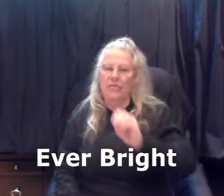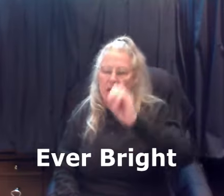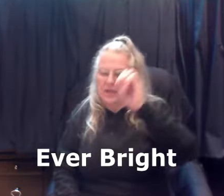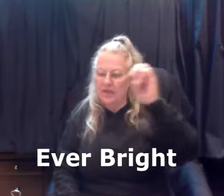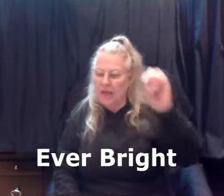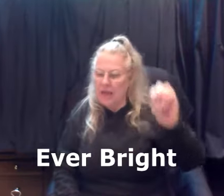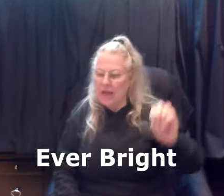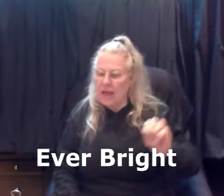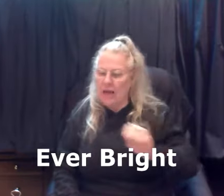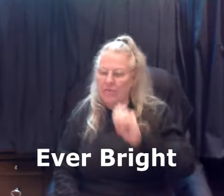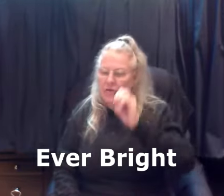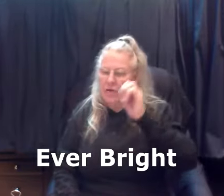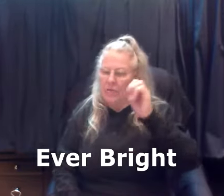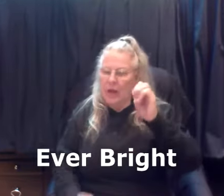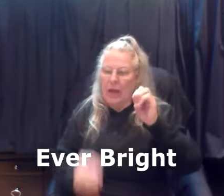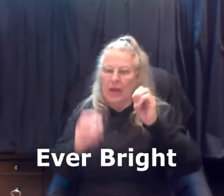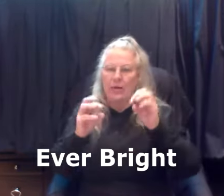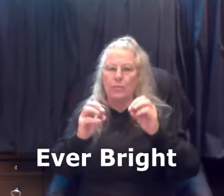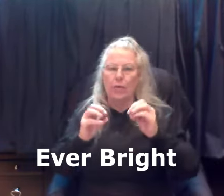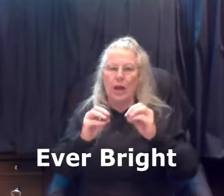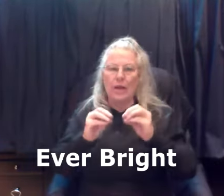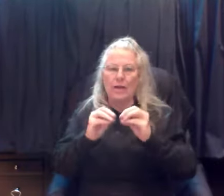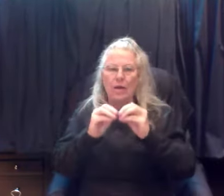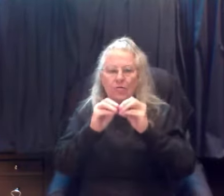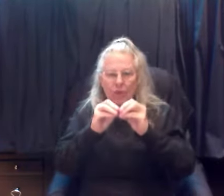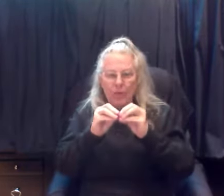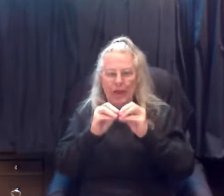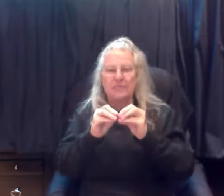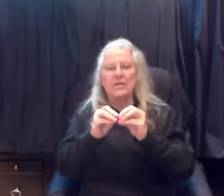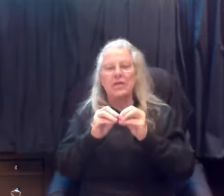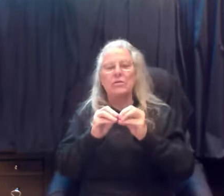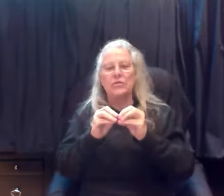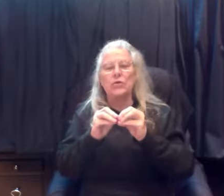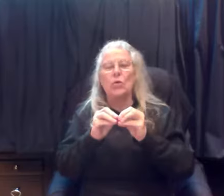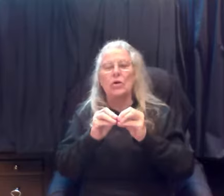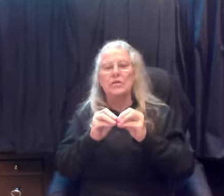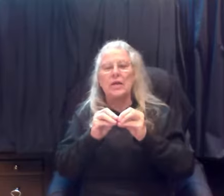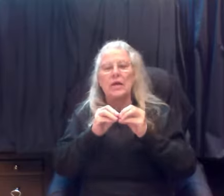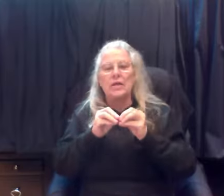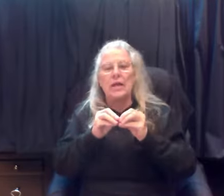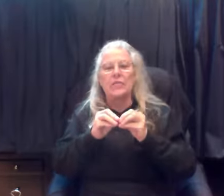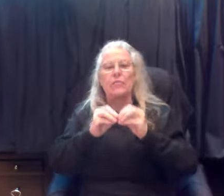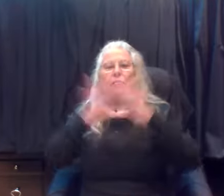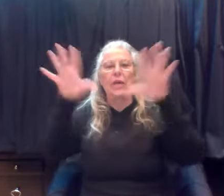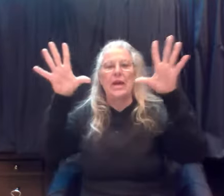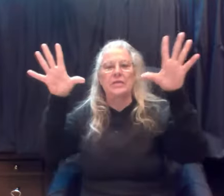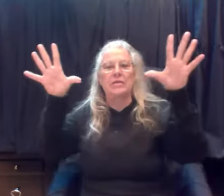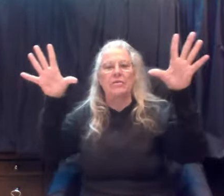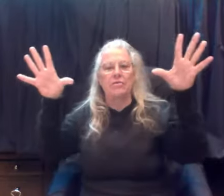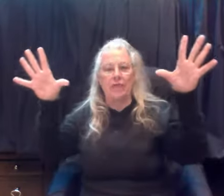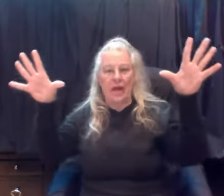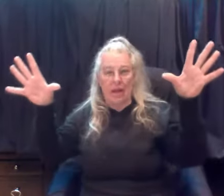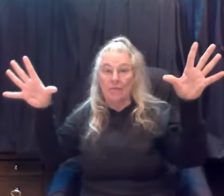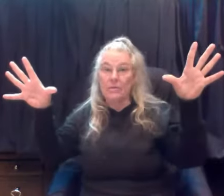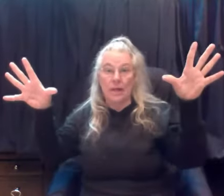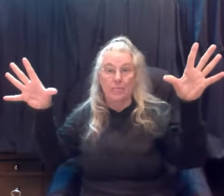ends. Ever. And then bright. From a single source. Let the rays fly out and make